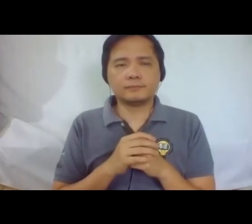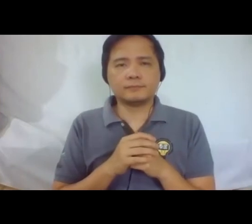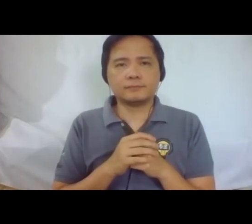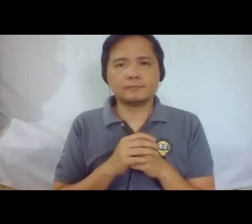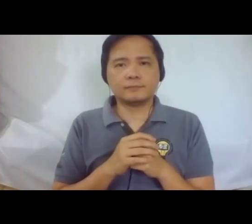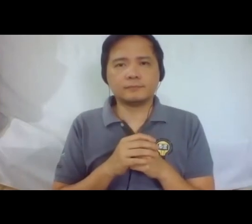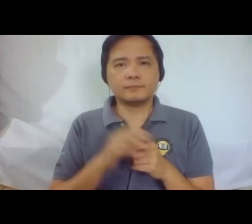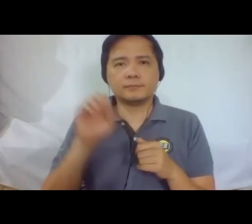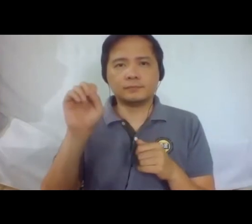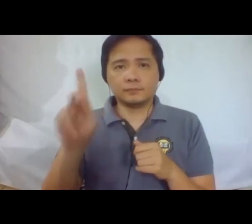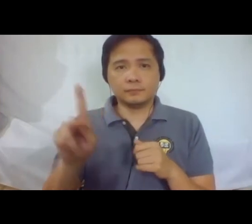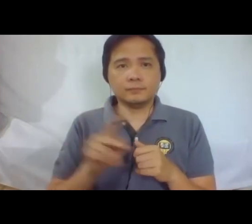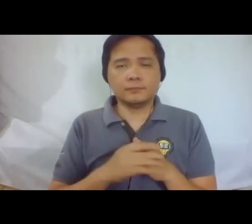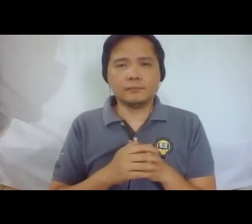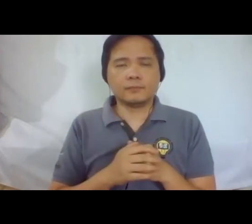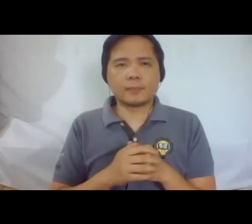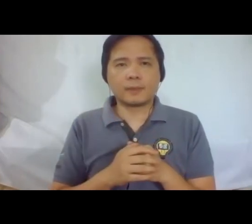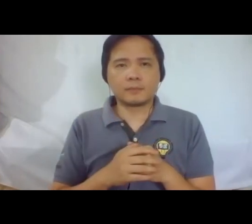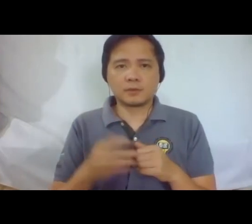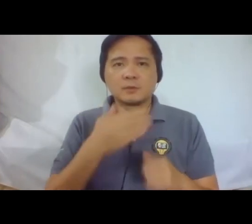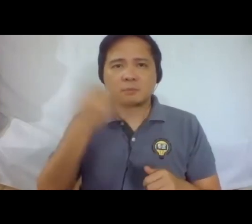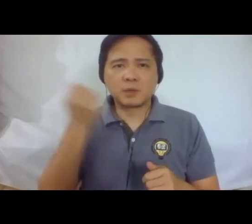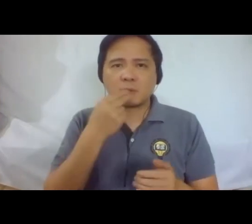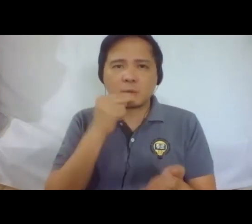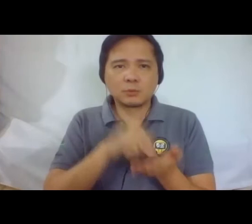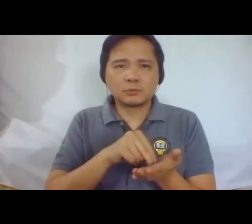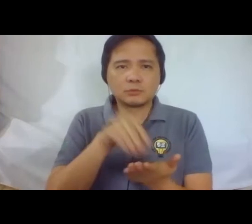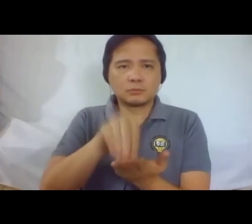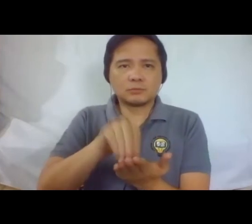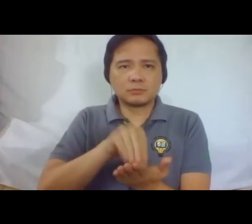Okay, so you should probably write that down.